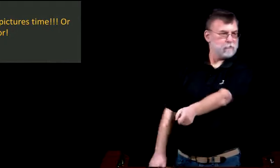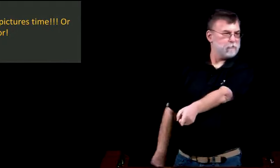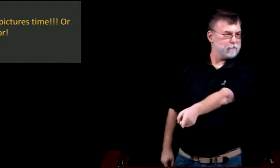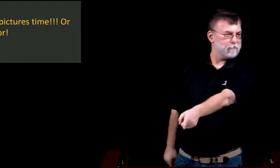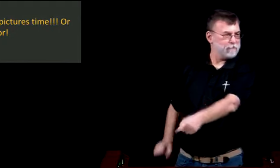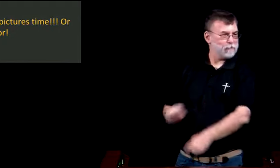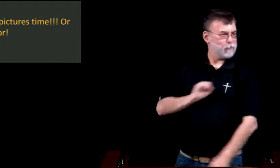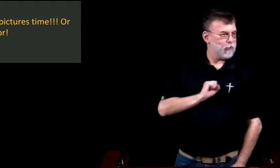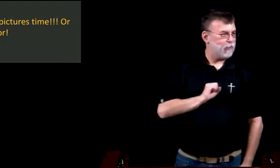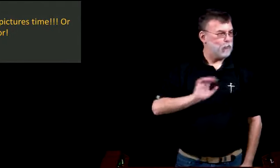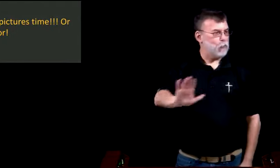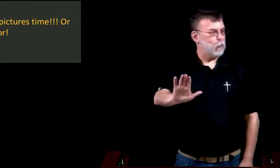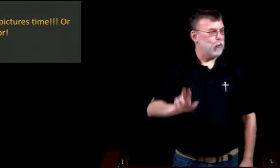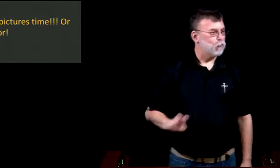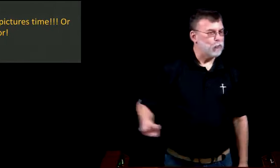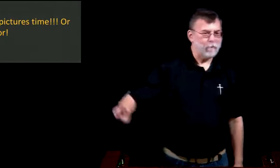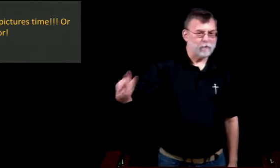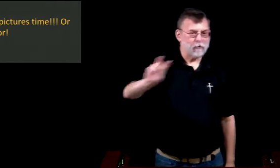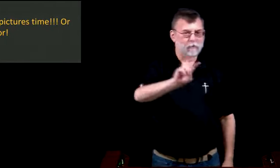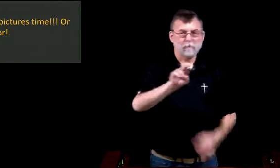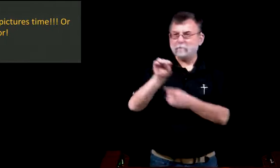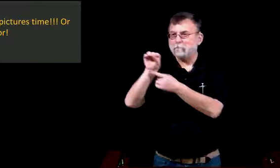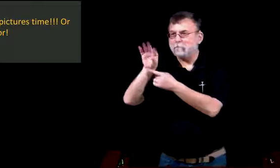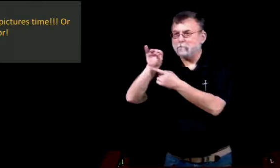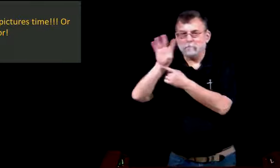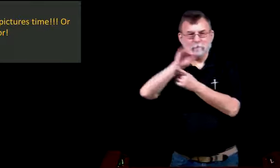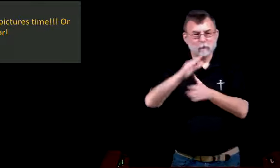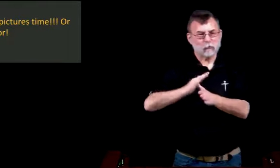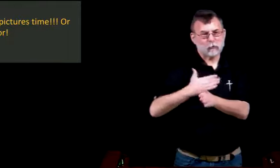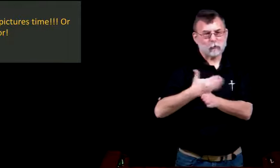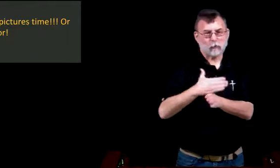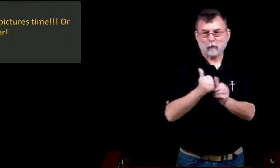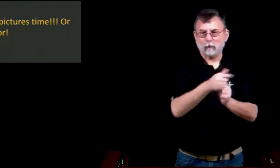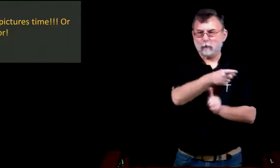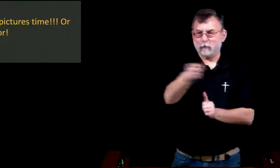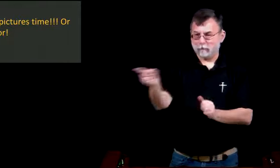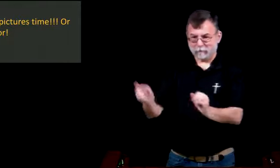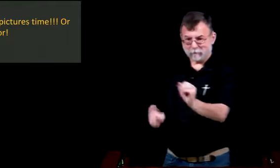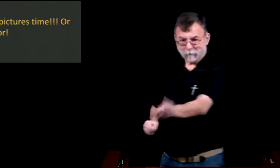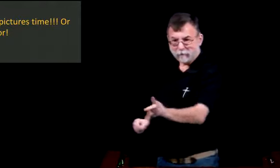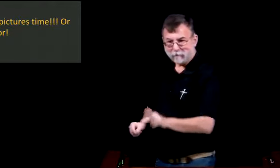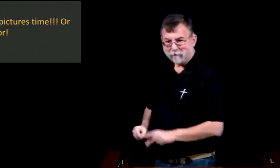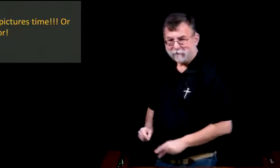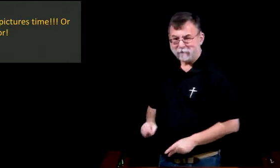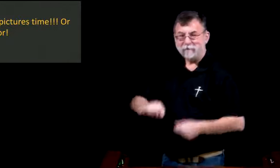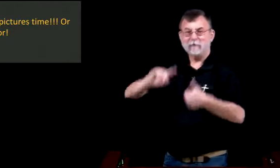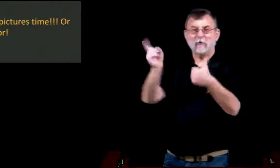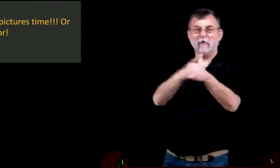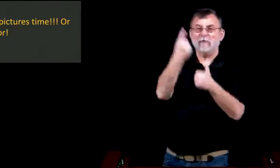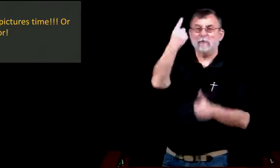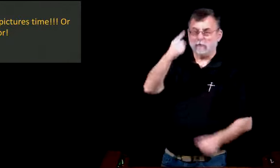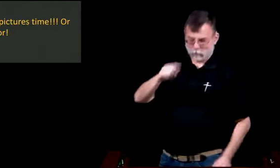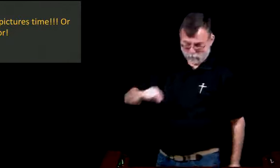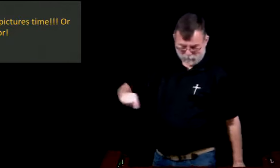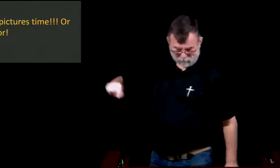is from Shannon and her trip. She took some pictures and shared with us. All right.